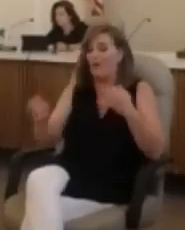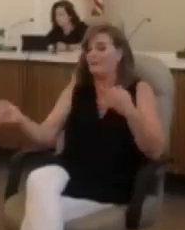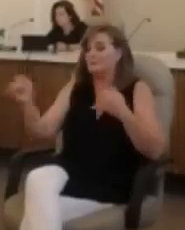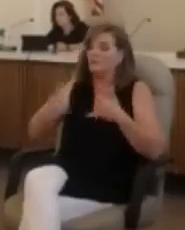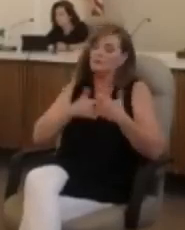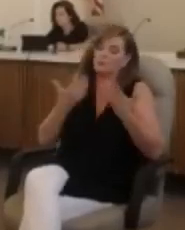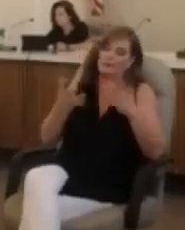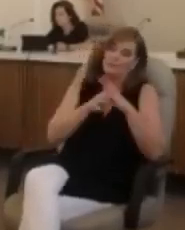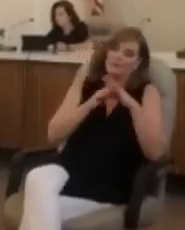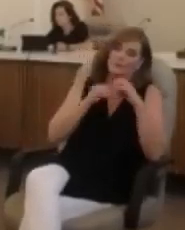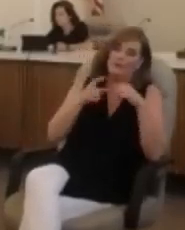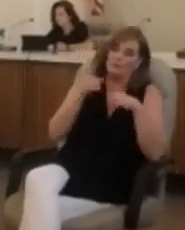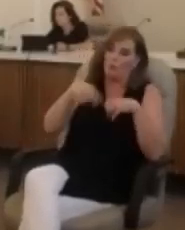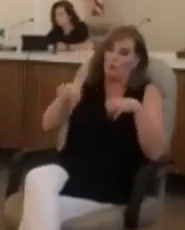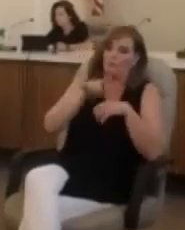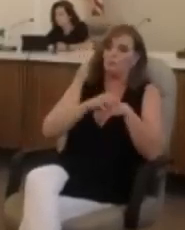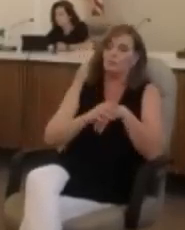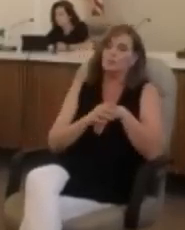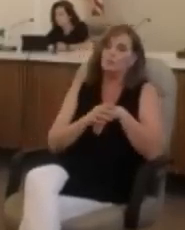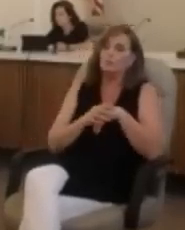that.